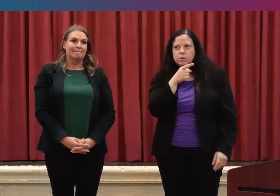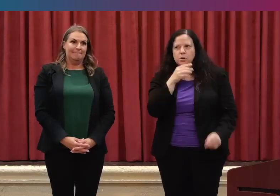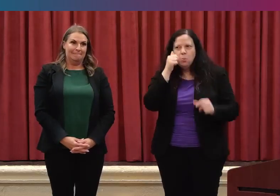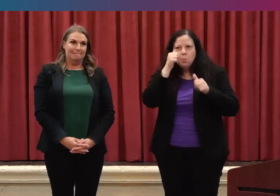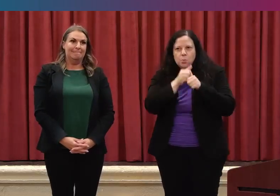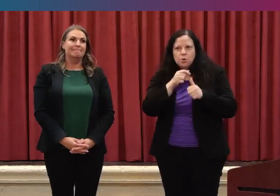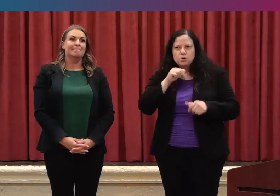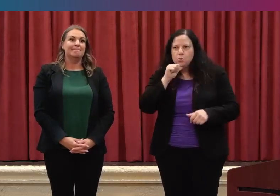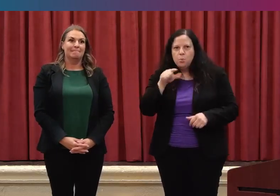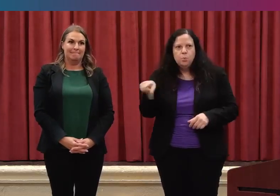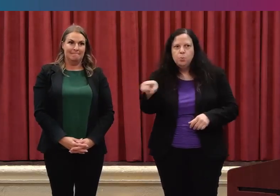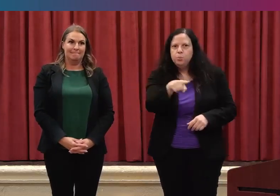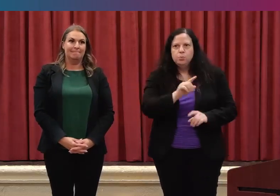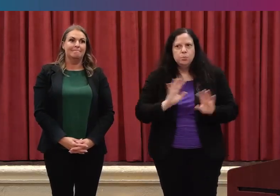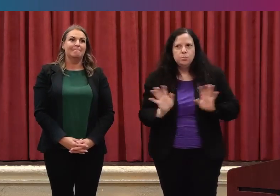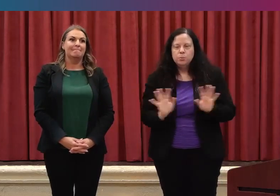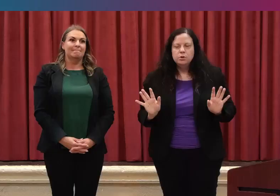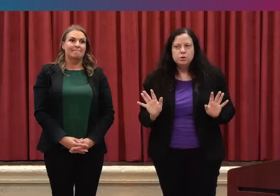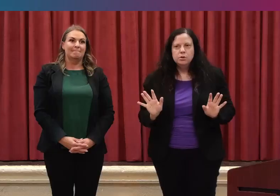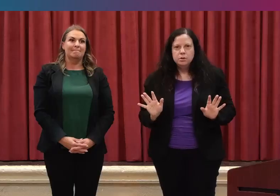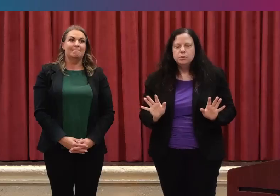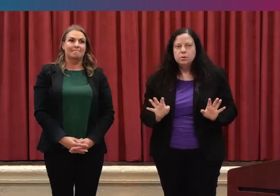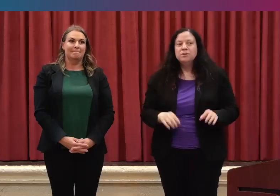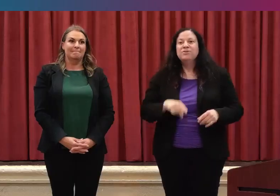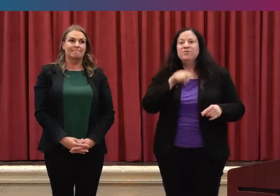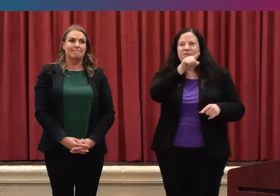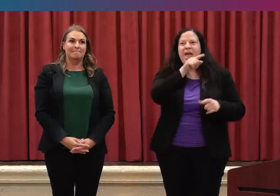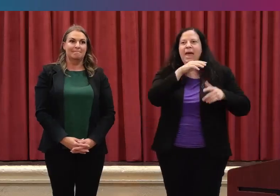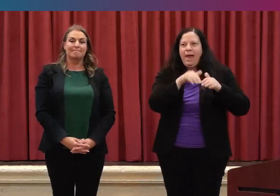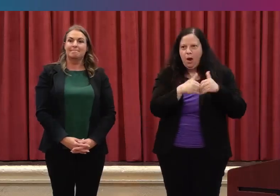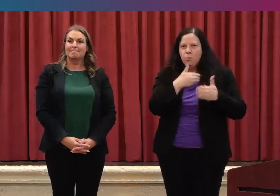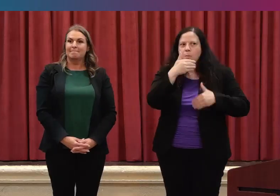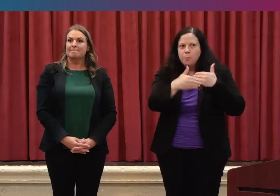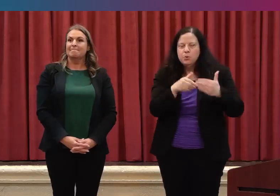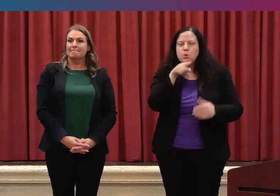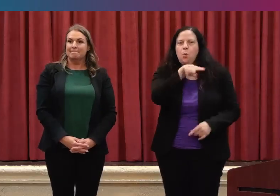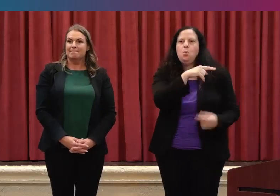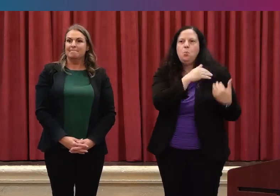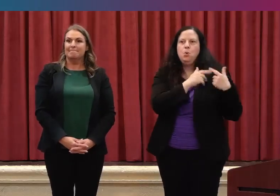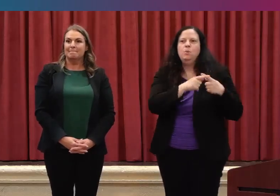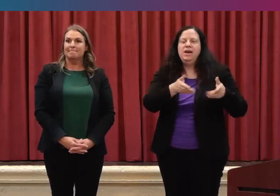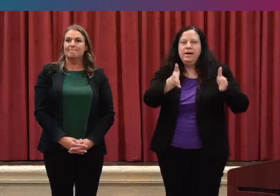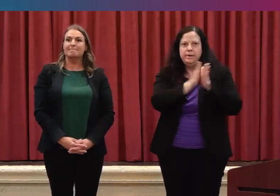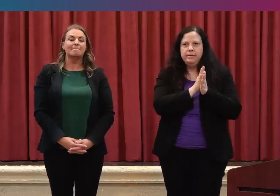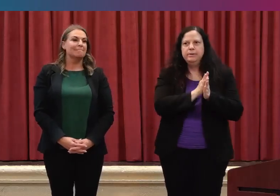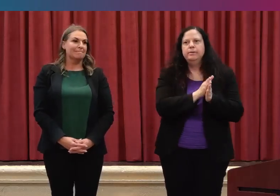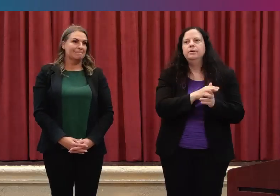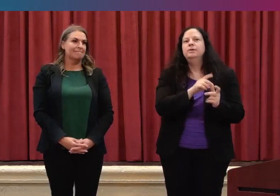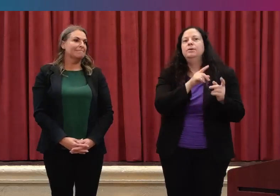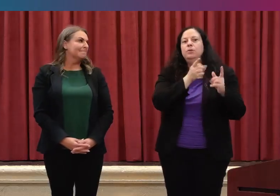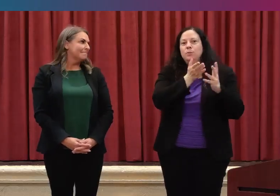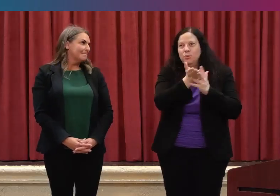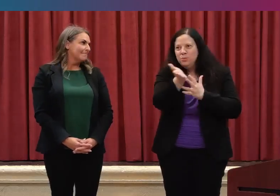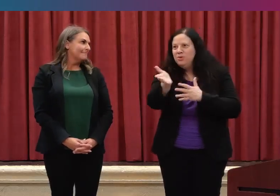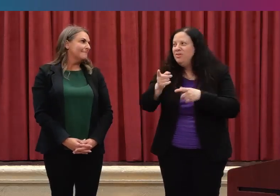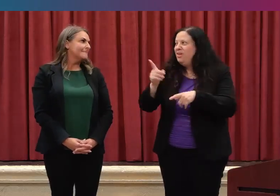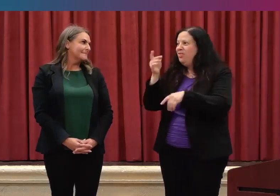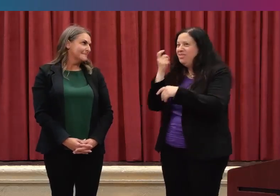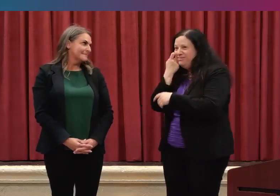to provide interpreters for you. You don't bring one in with you. And they'll process their request through